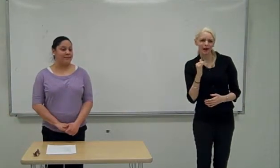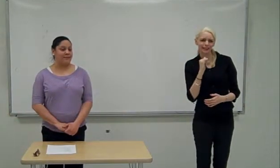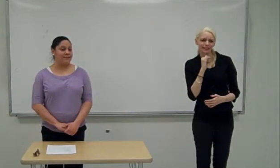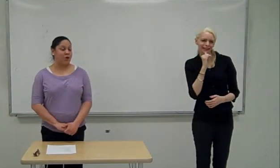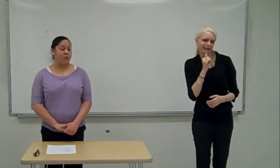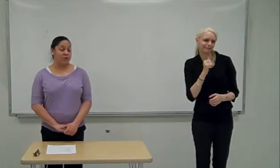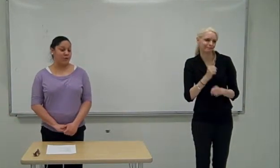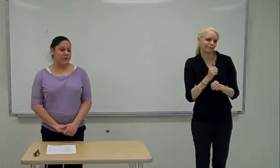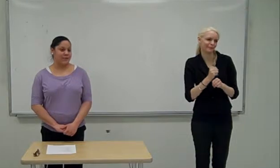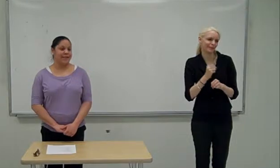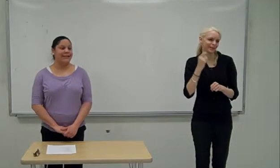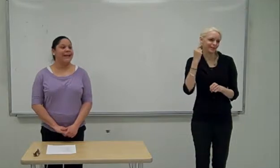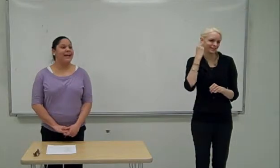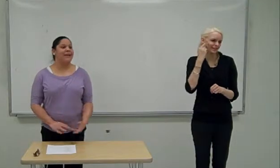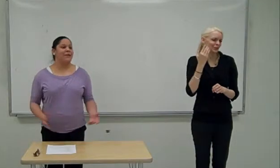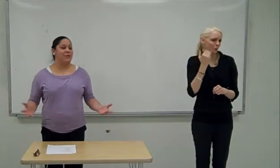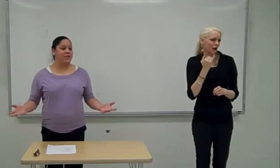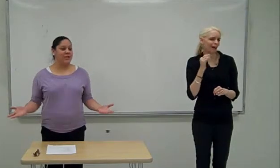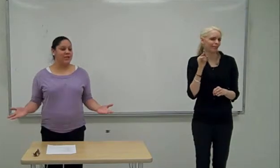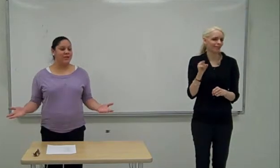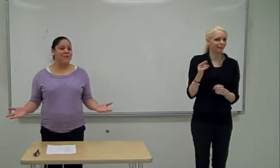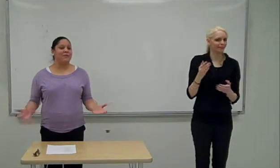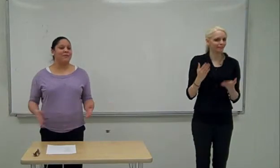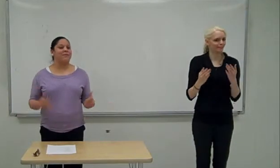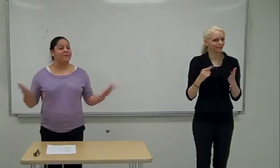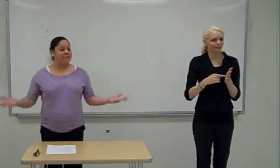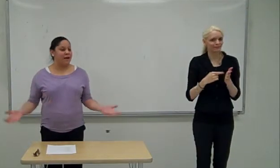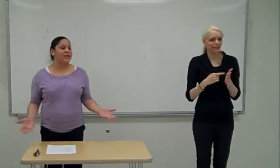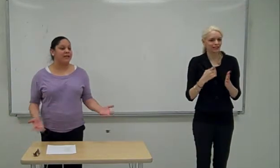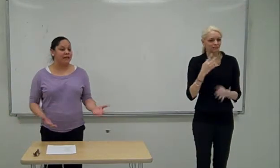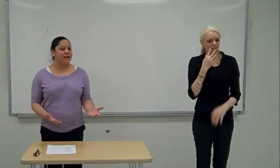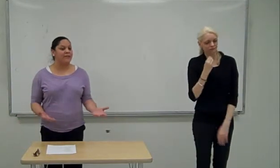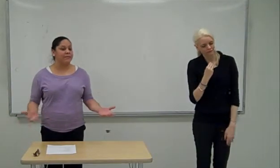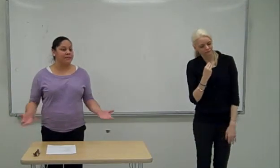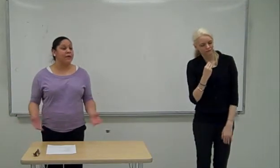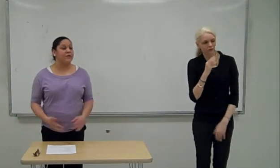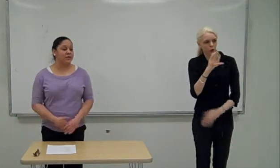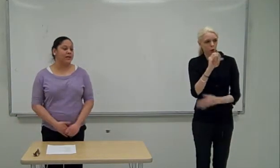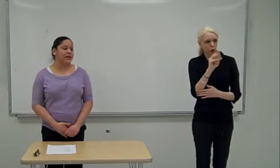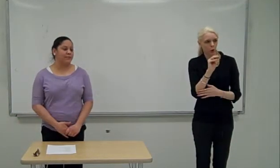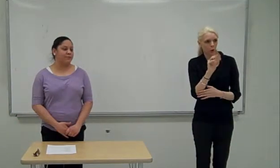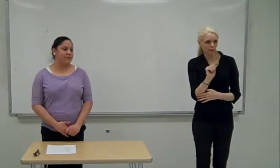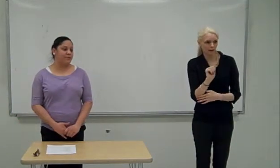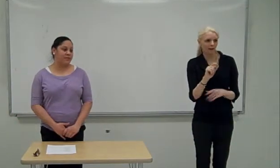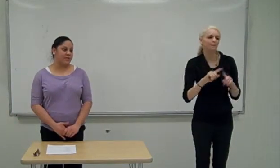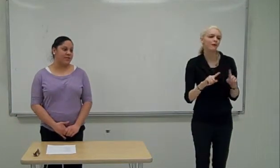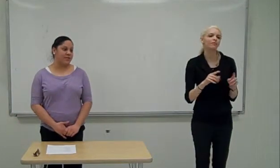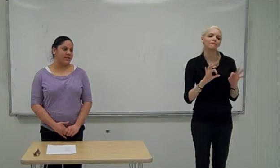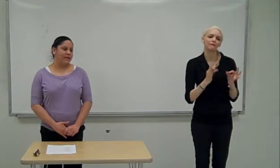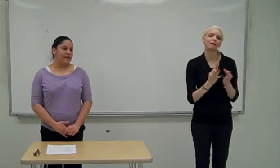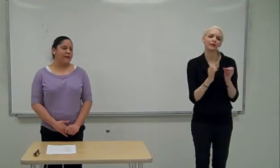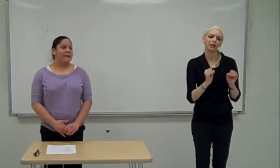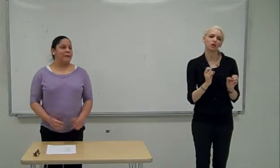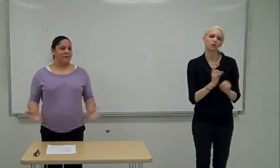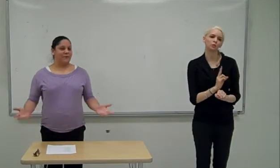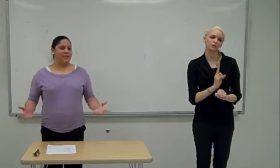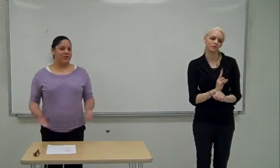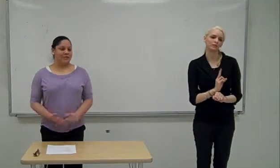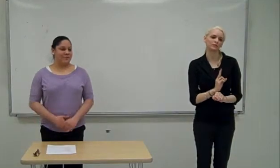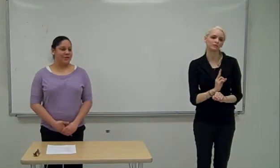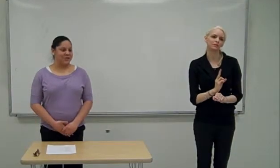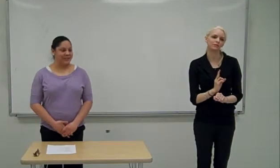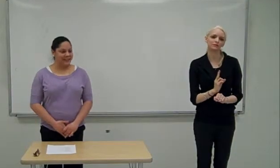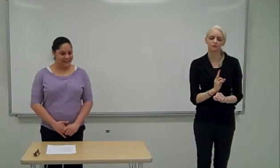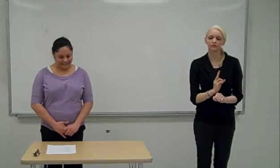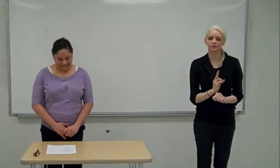they might be comatose and they won't need to use it, but the families that come and stay with them are able to use it, which